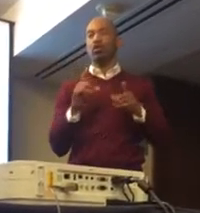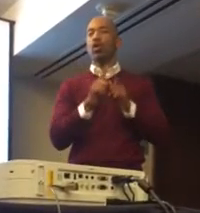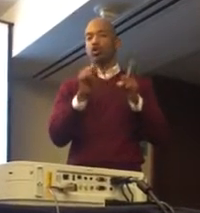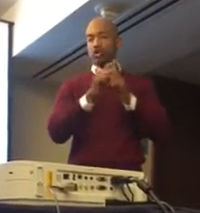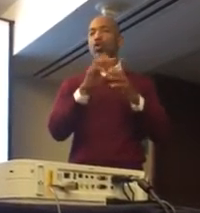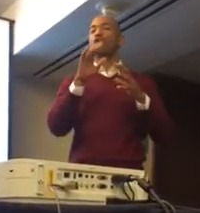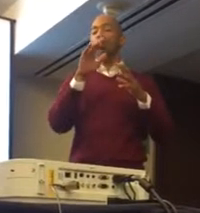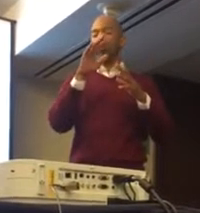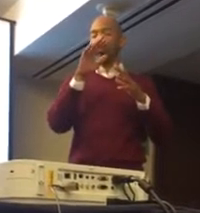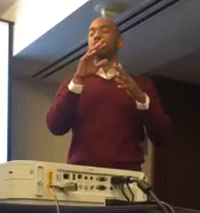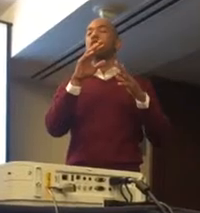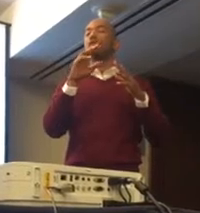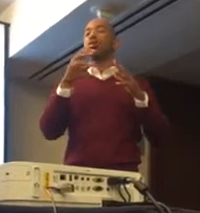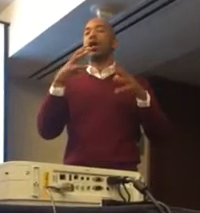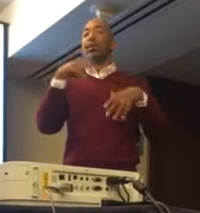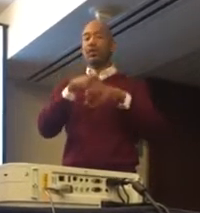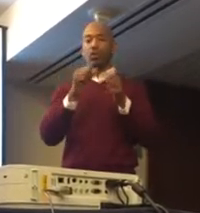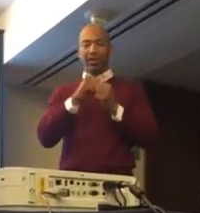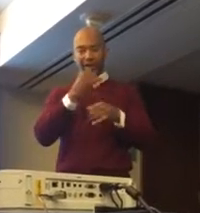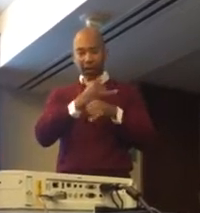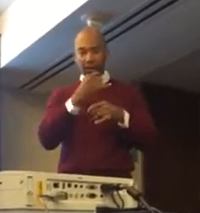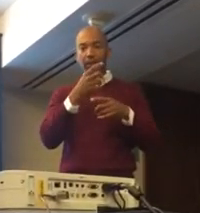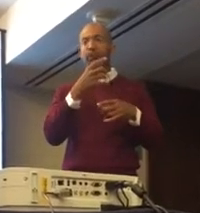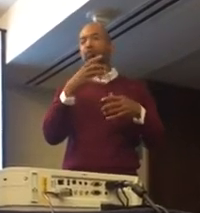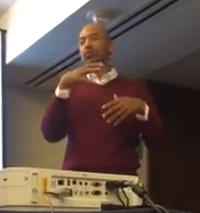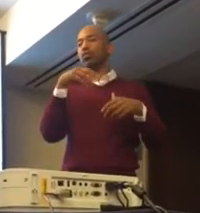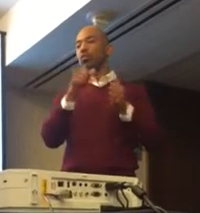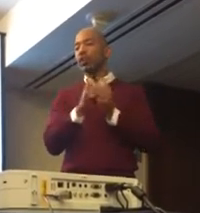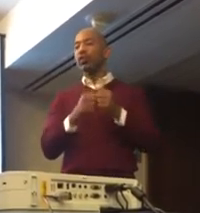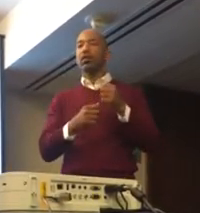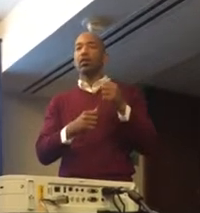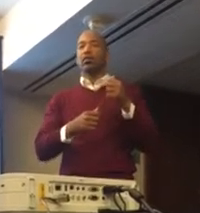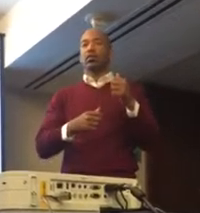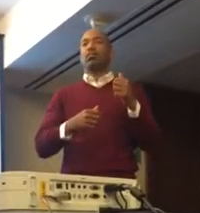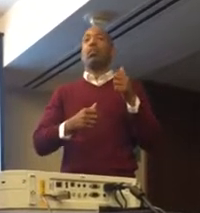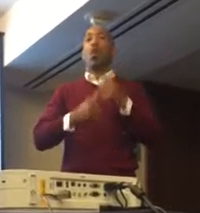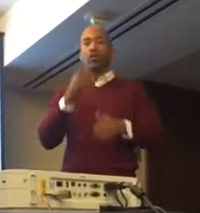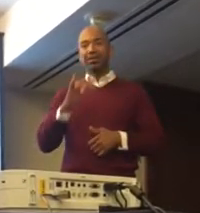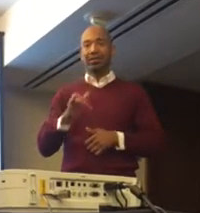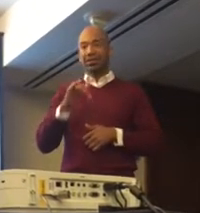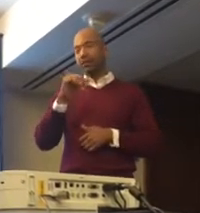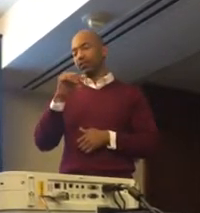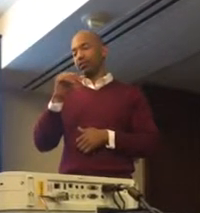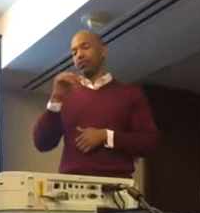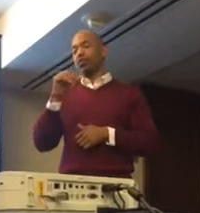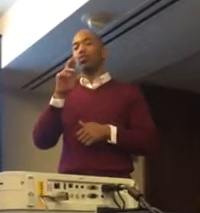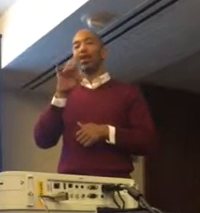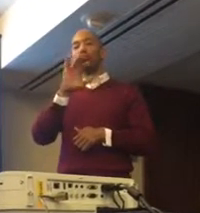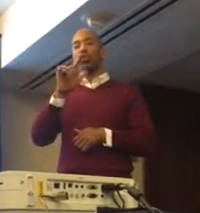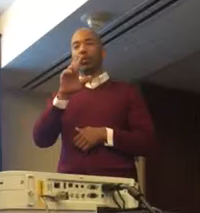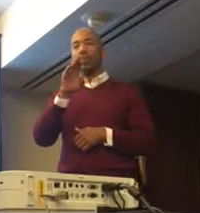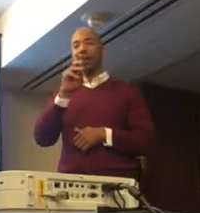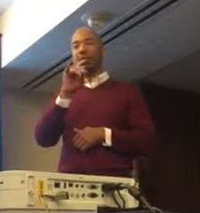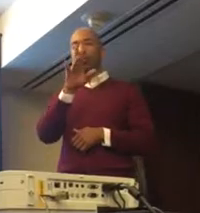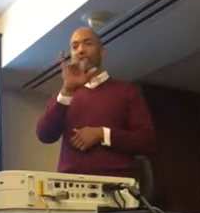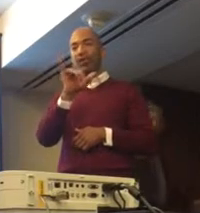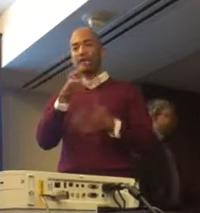campus. I was at a campus with a majority racial minority student population. So when I got there, I had to figure